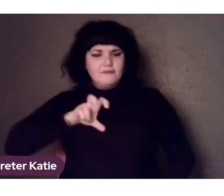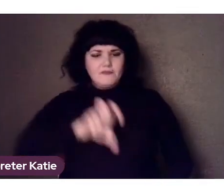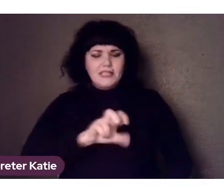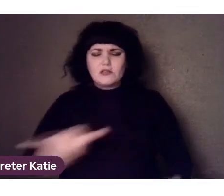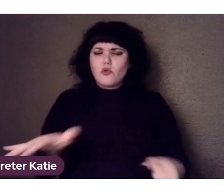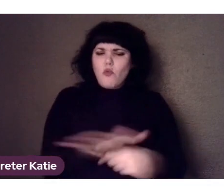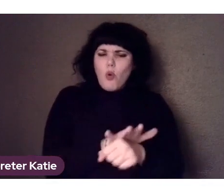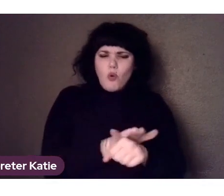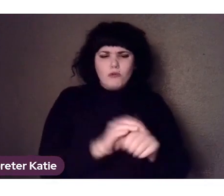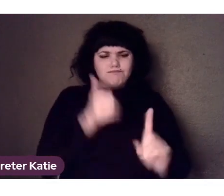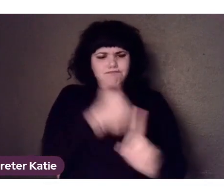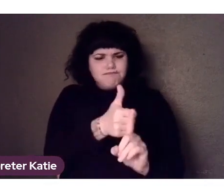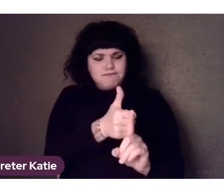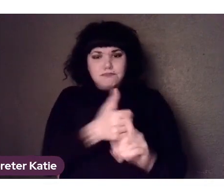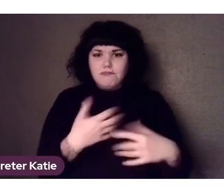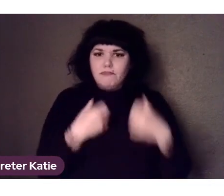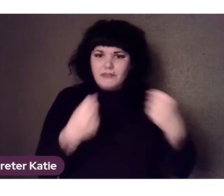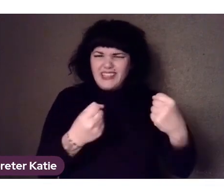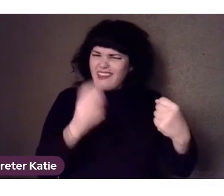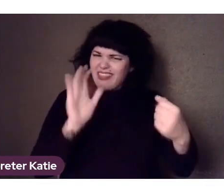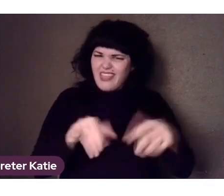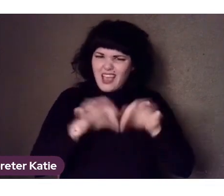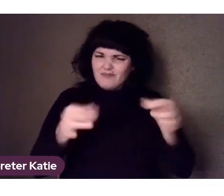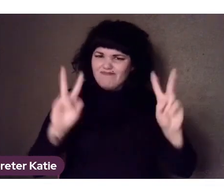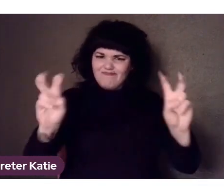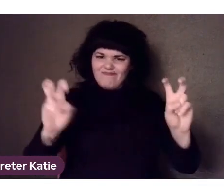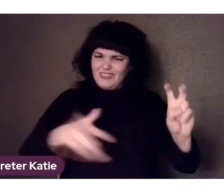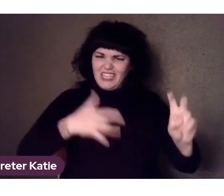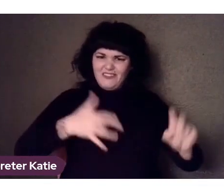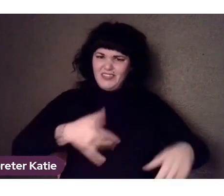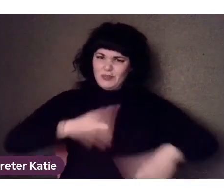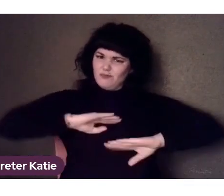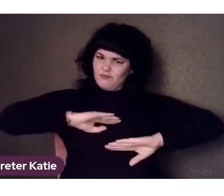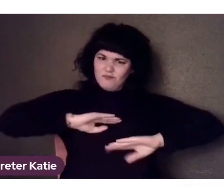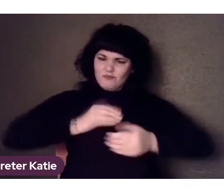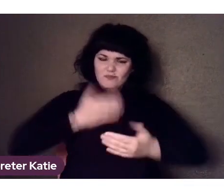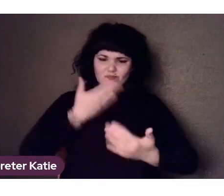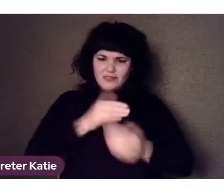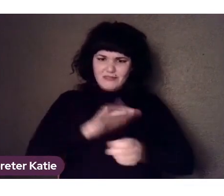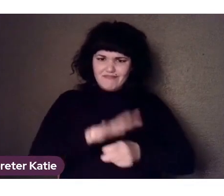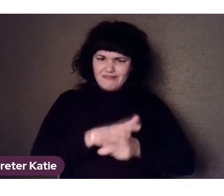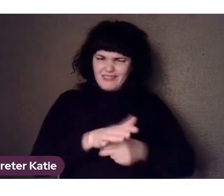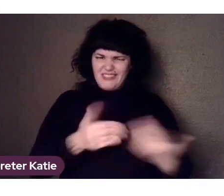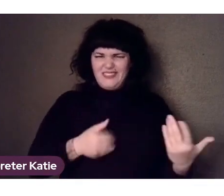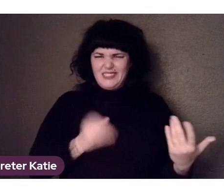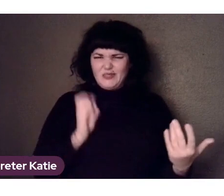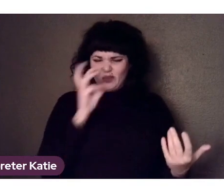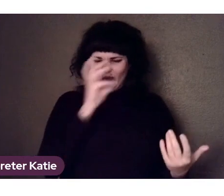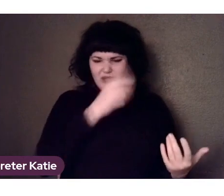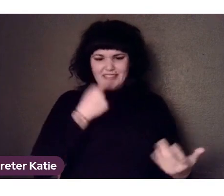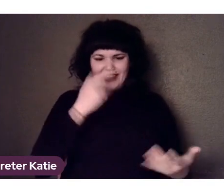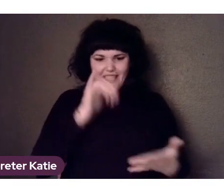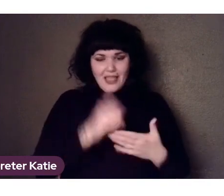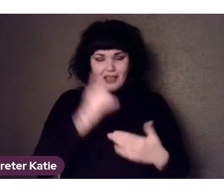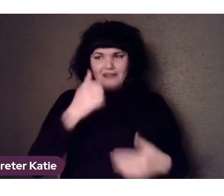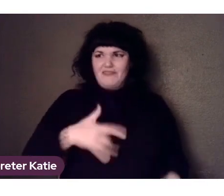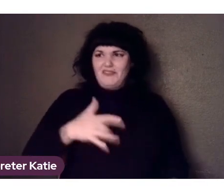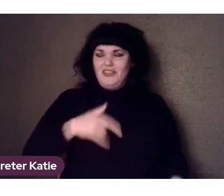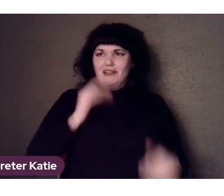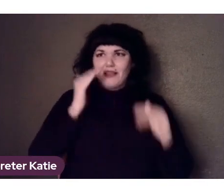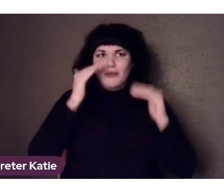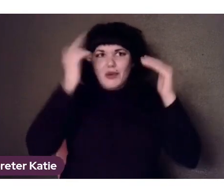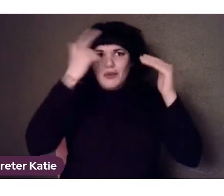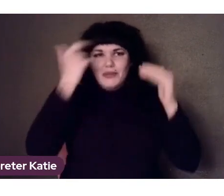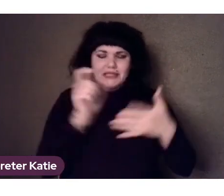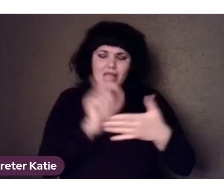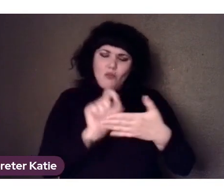wasn't really serving us anymore. It feels weird to say that out loud, and I'm getting teary-eyed because I wrote that mission statement at